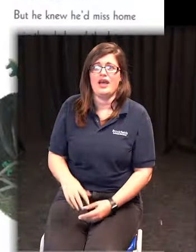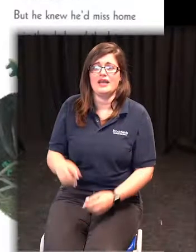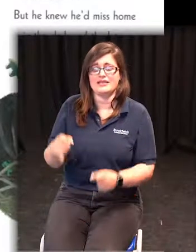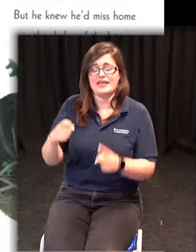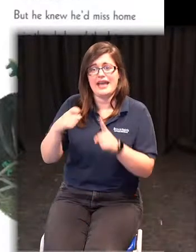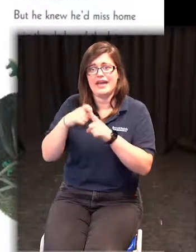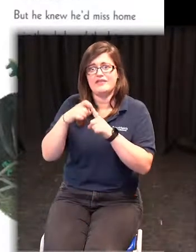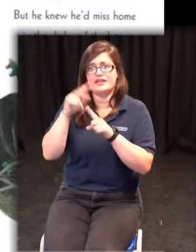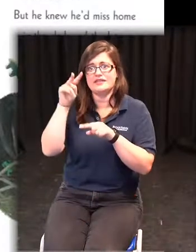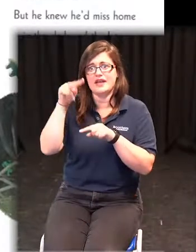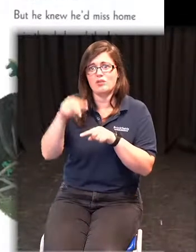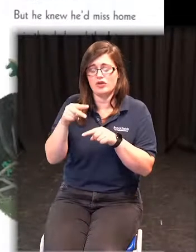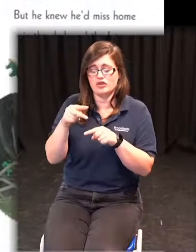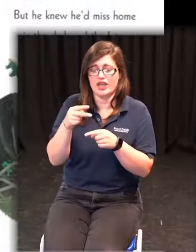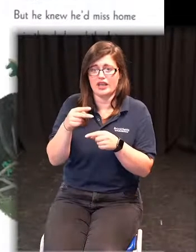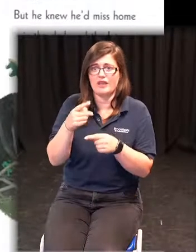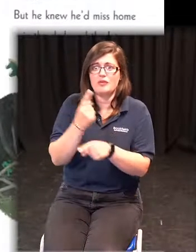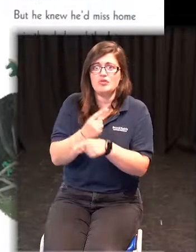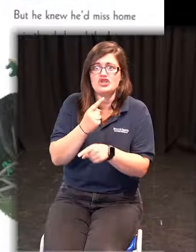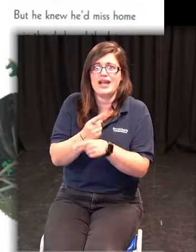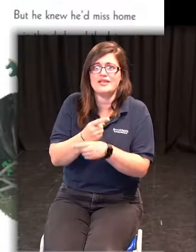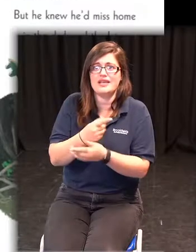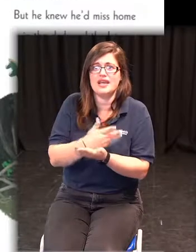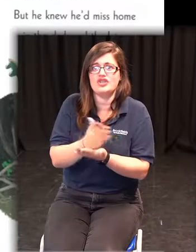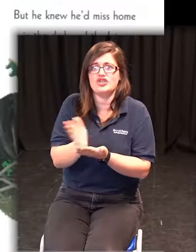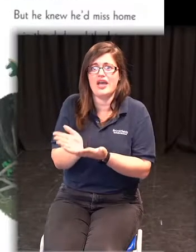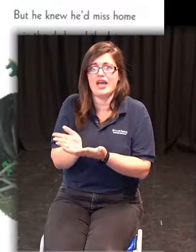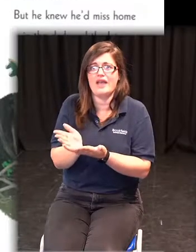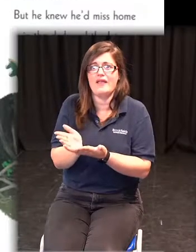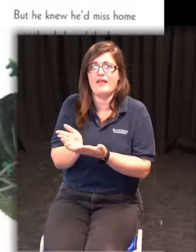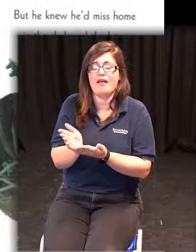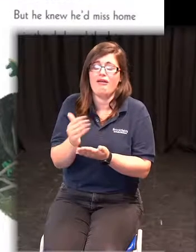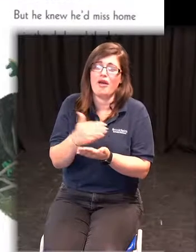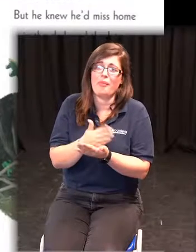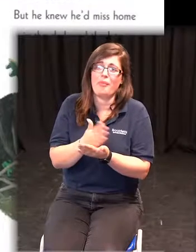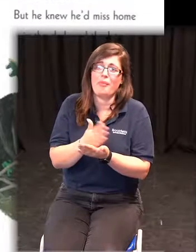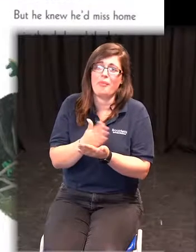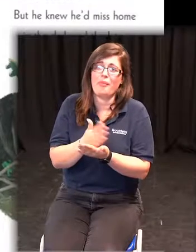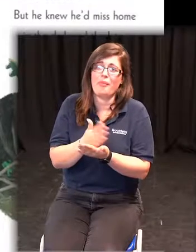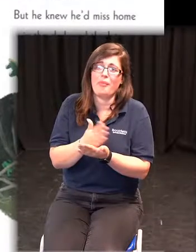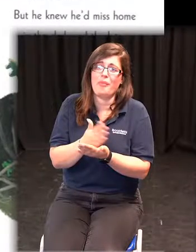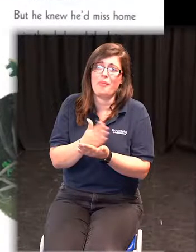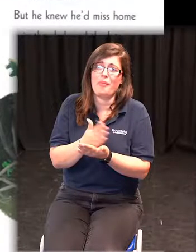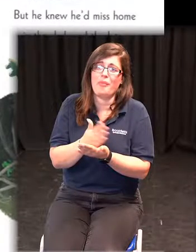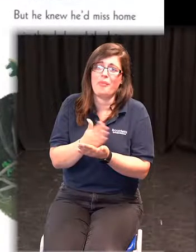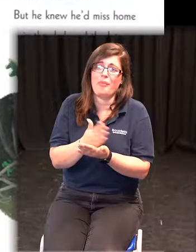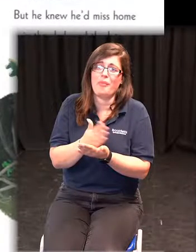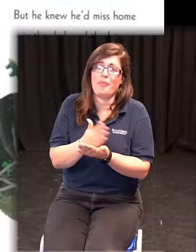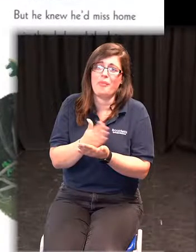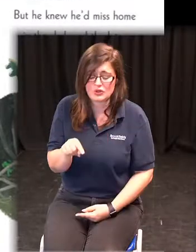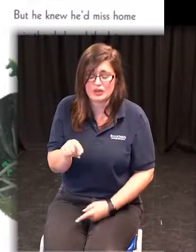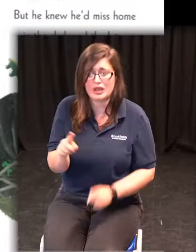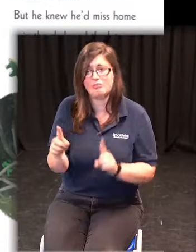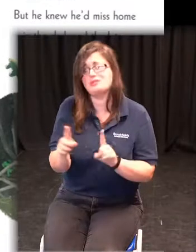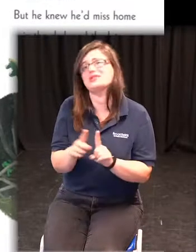As Kevin sat watching them chatter and share, a part of him wished he could join them down